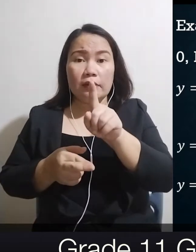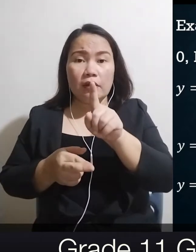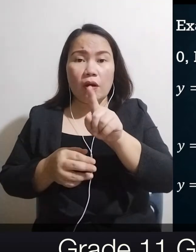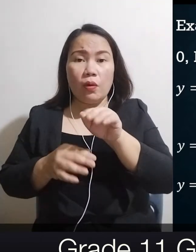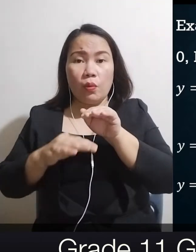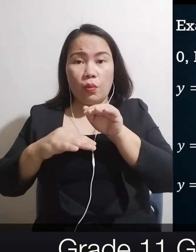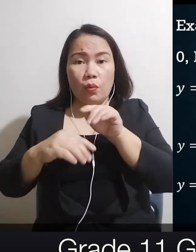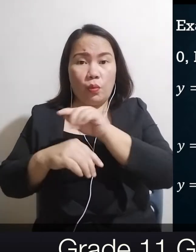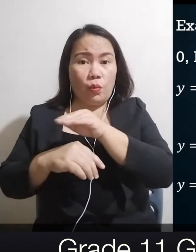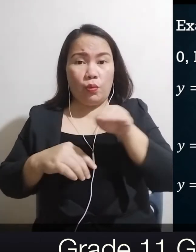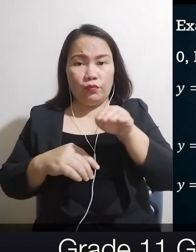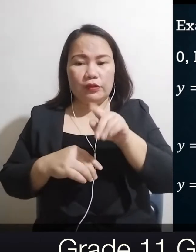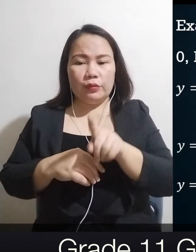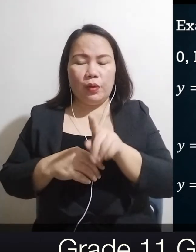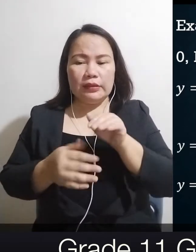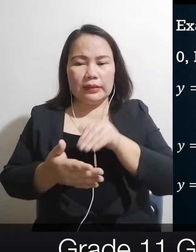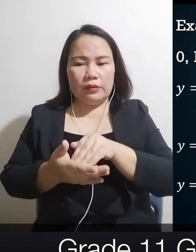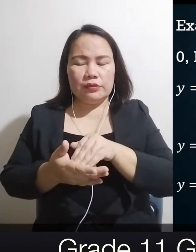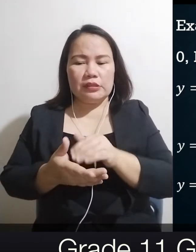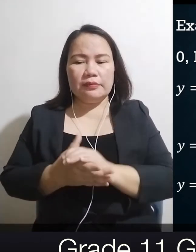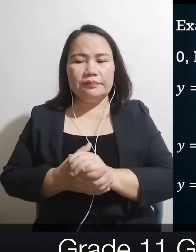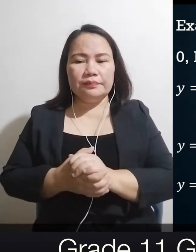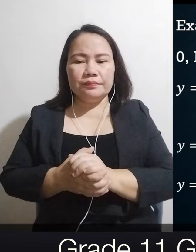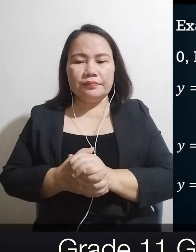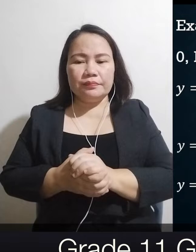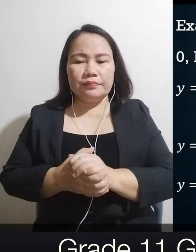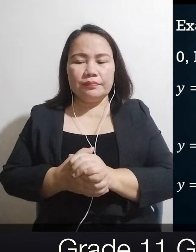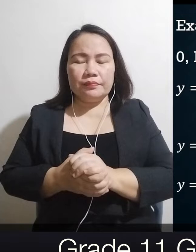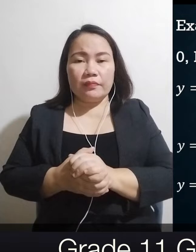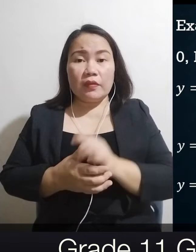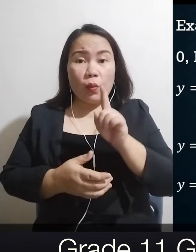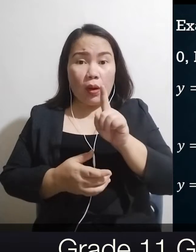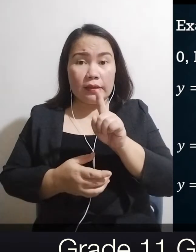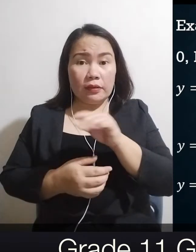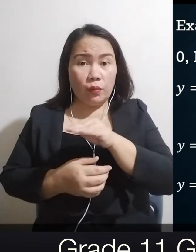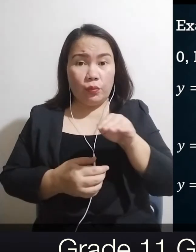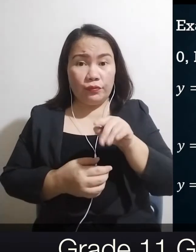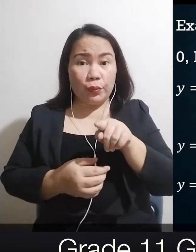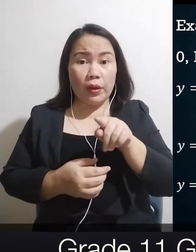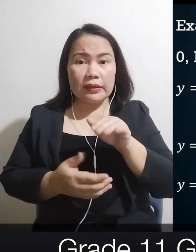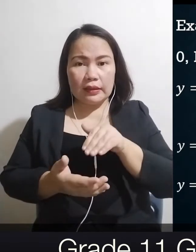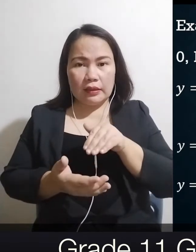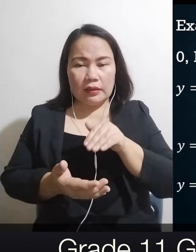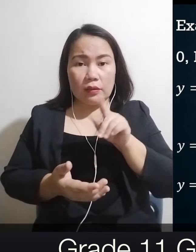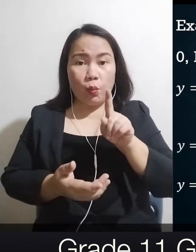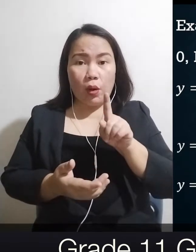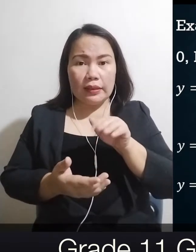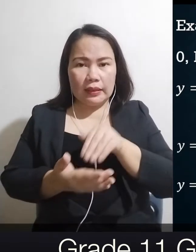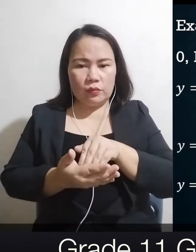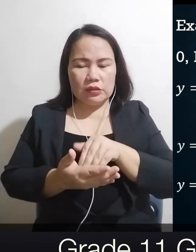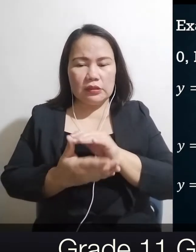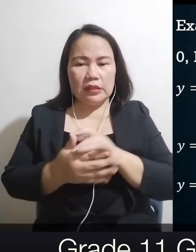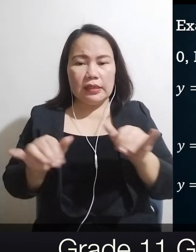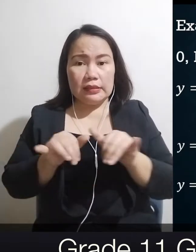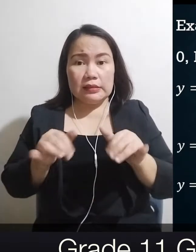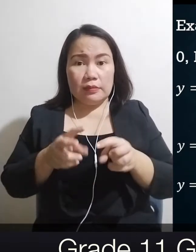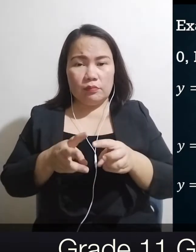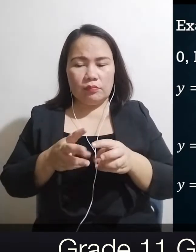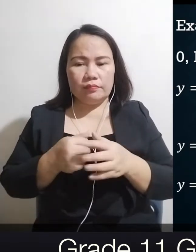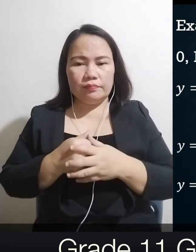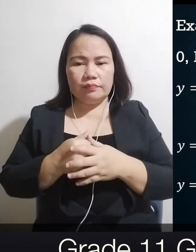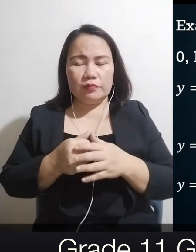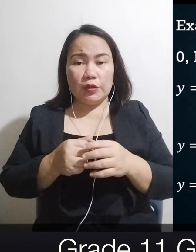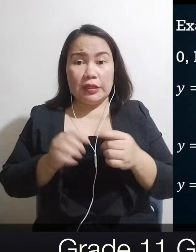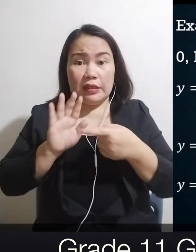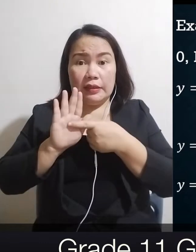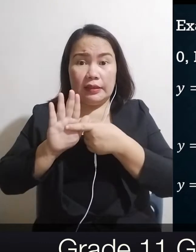1 raised to 10, 1 over 10 raised to 3. Kaya naging 1 over 1,000. Same process sa